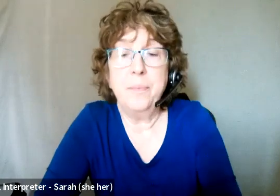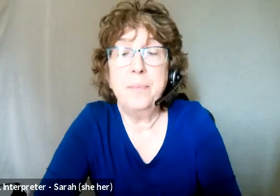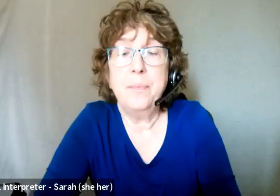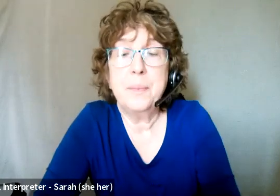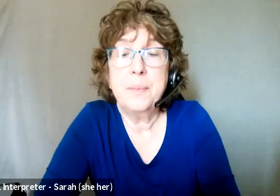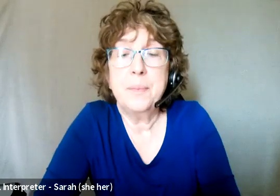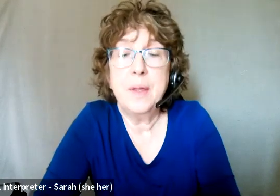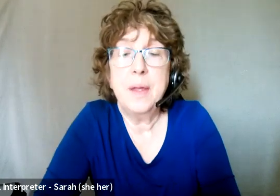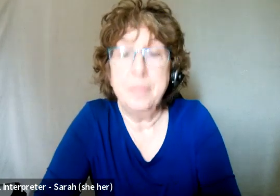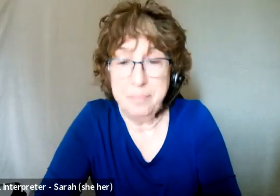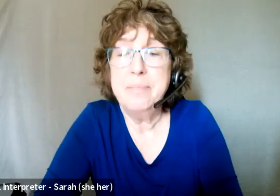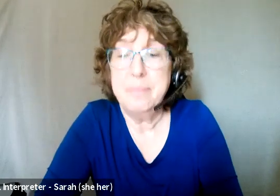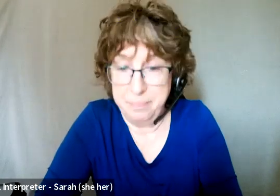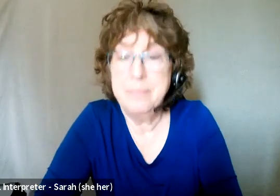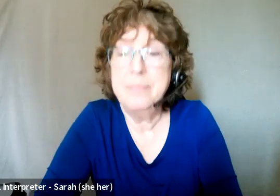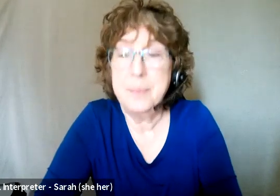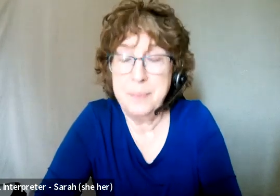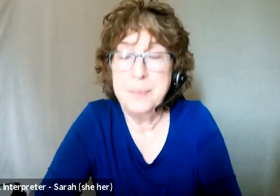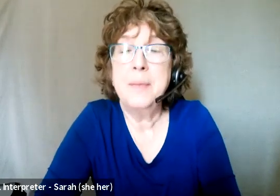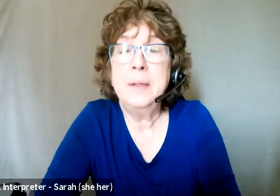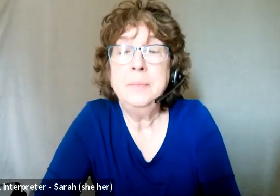as a software engineer.